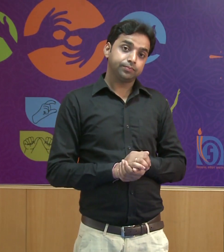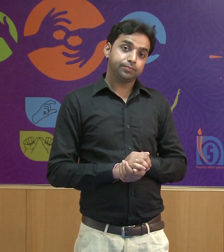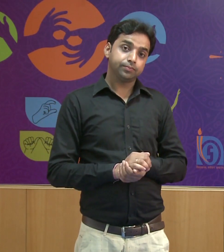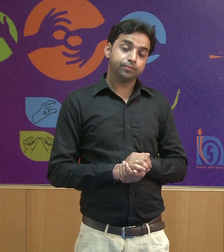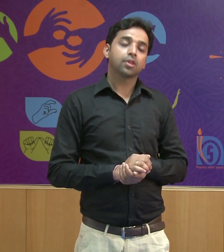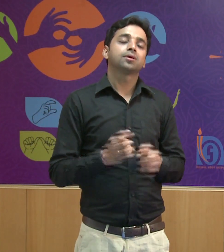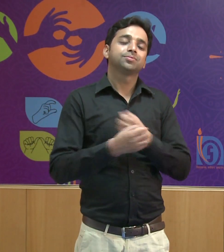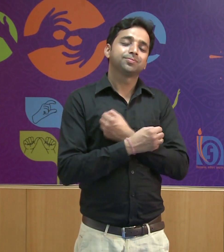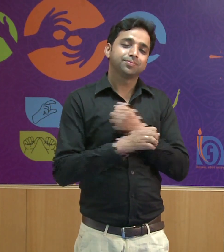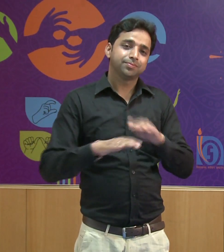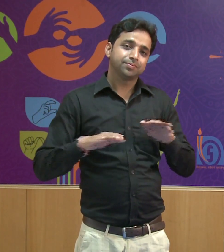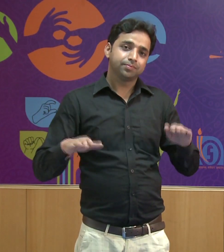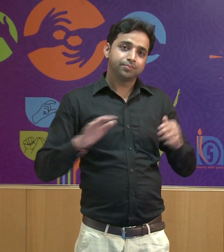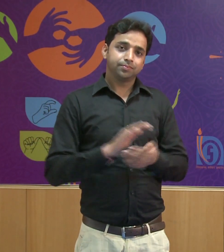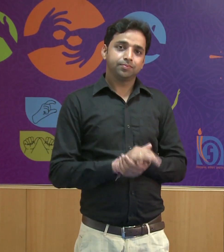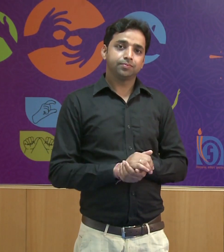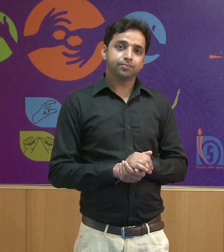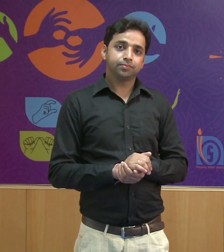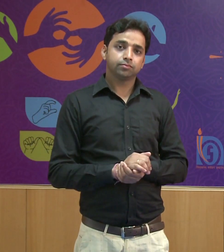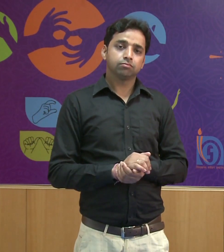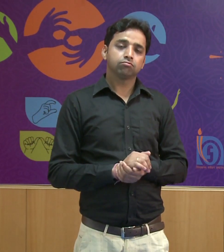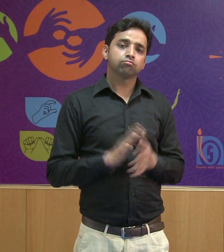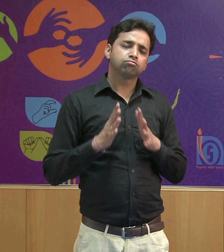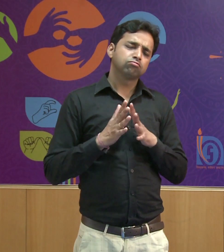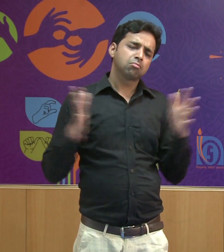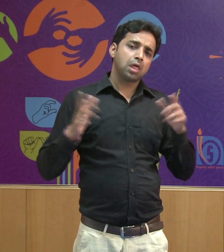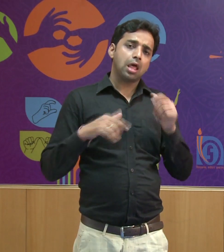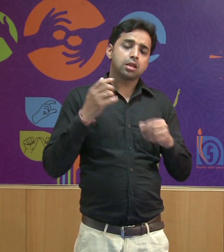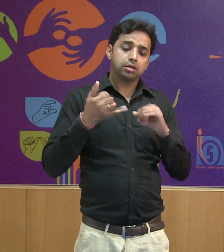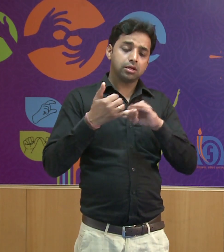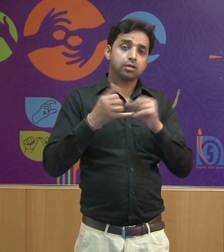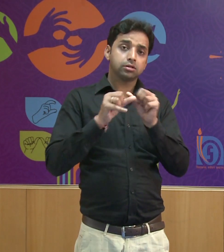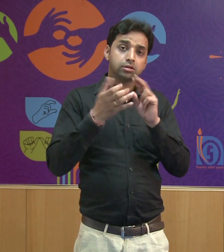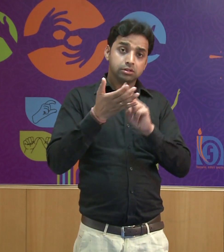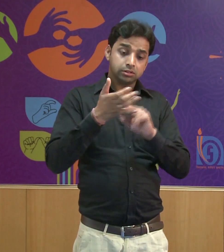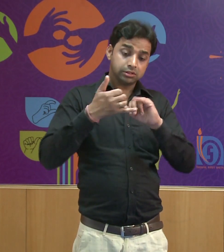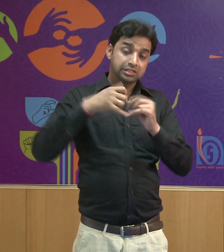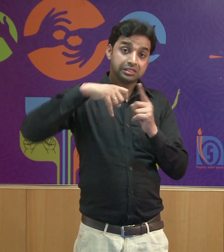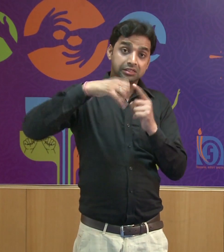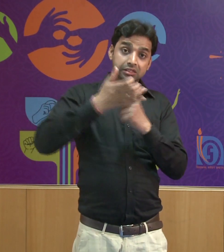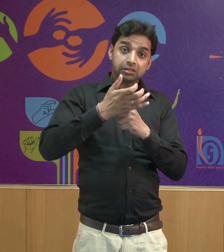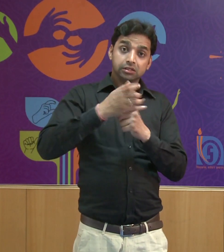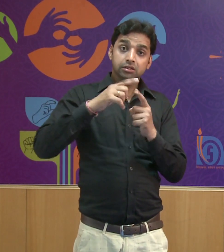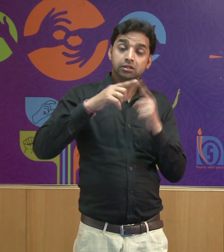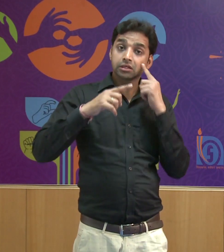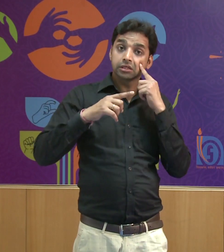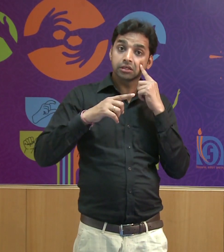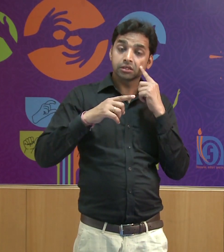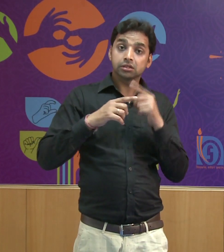Dear learners, many Sanskrit and Buddhist works have also been